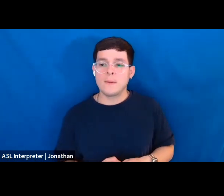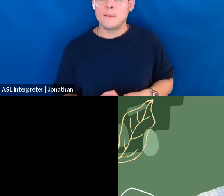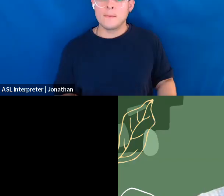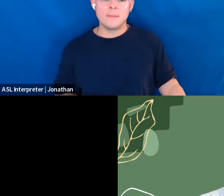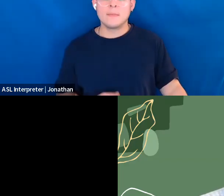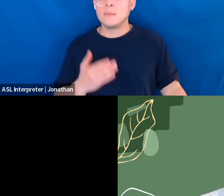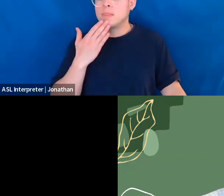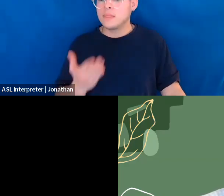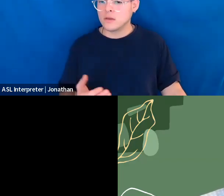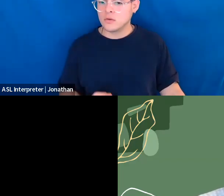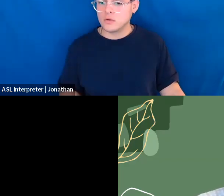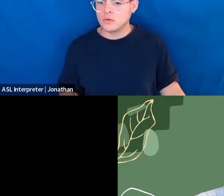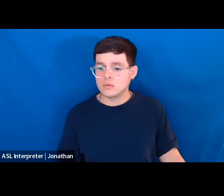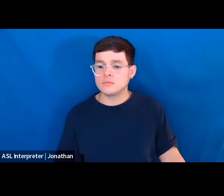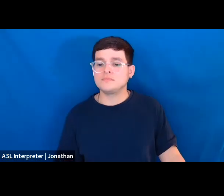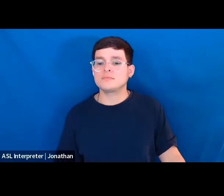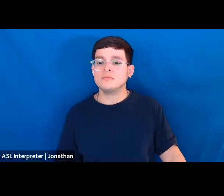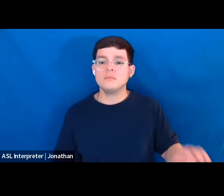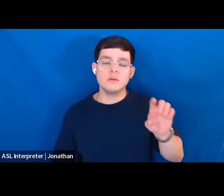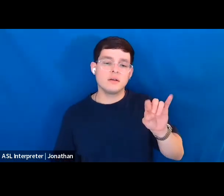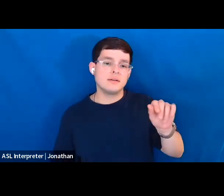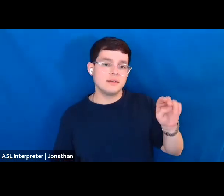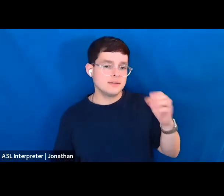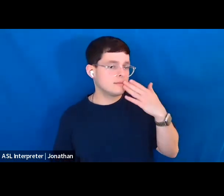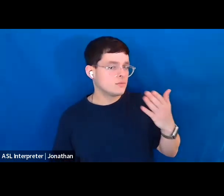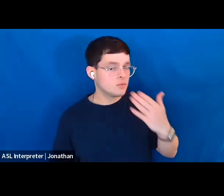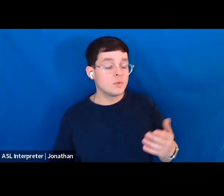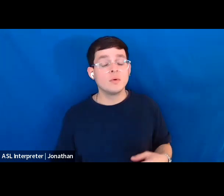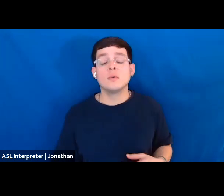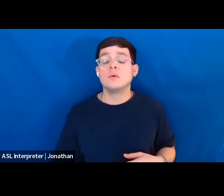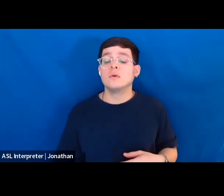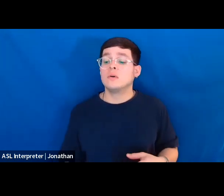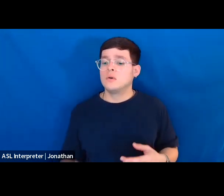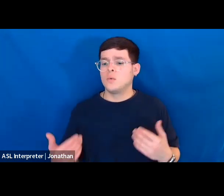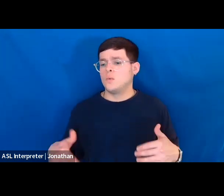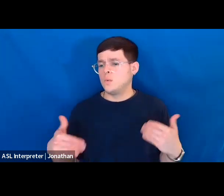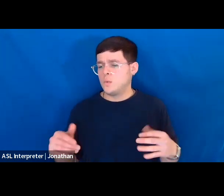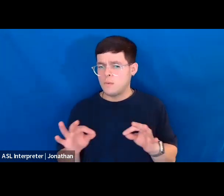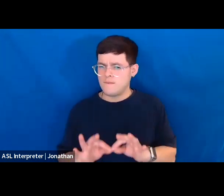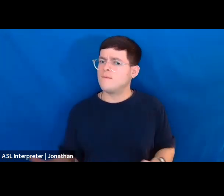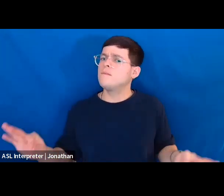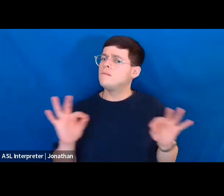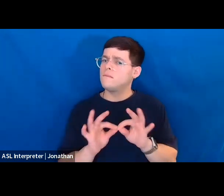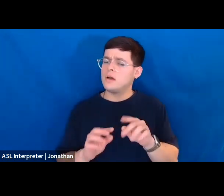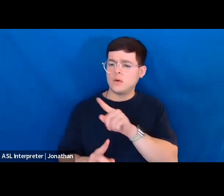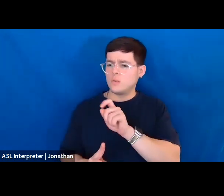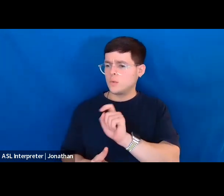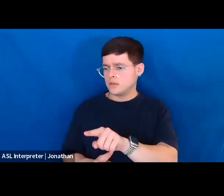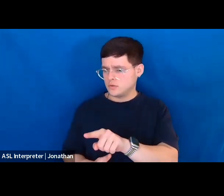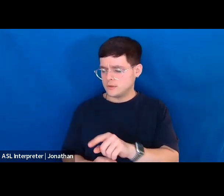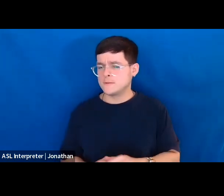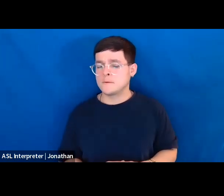Thank you, Diane. And so it is a vital question for all of